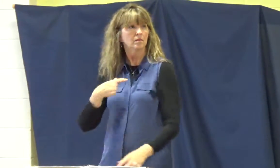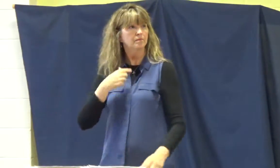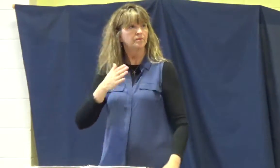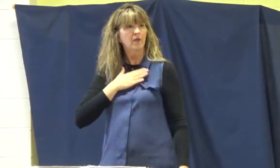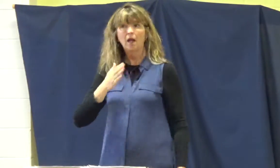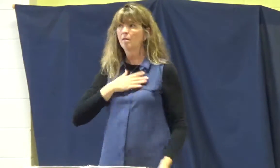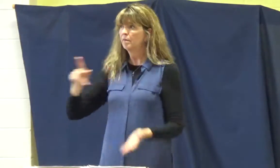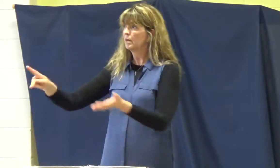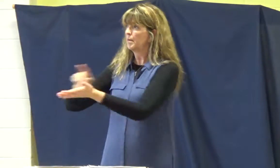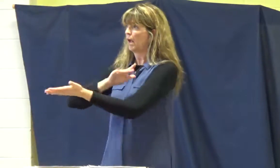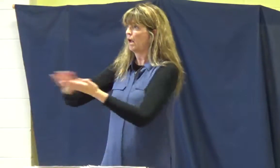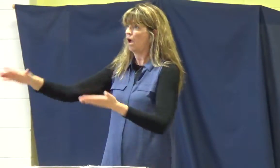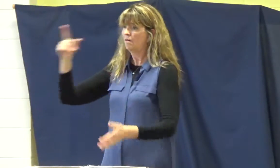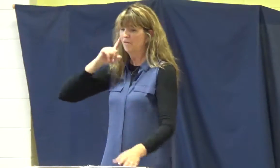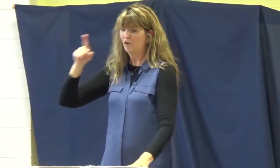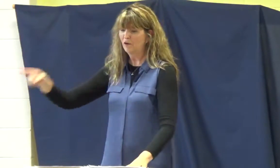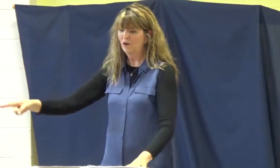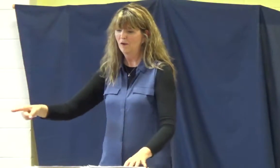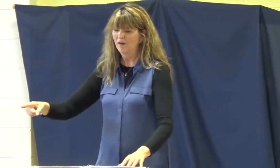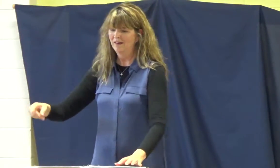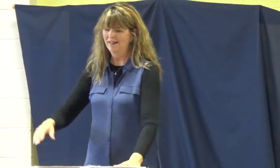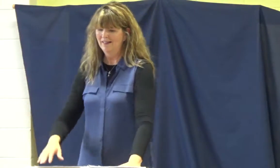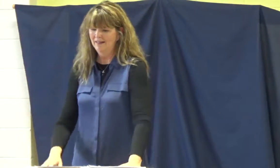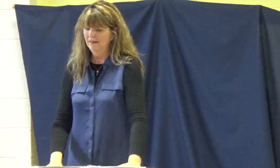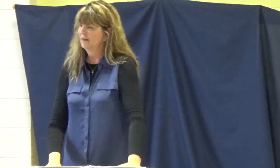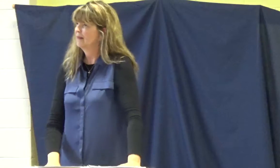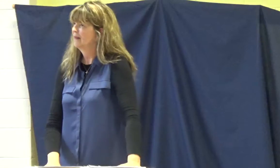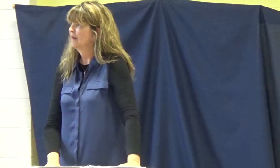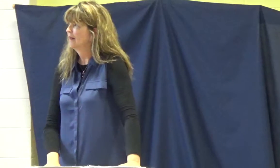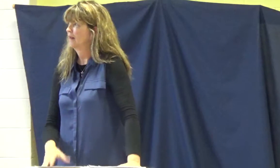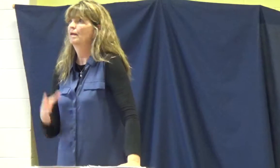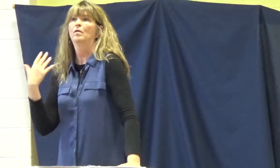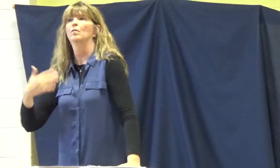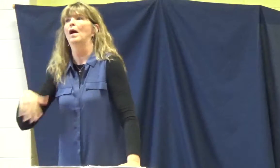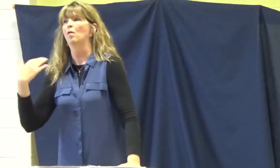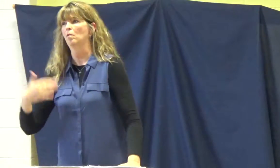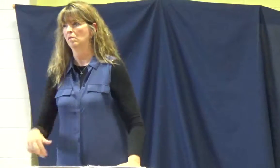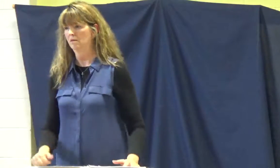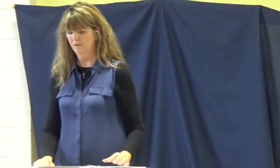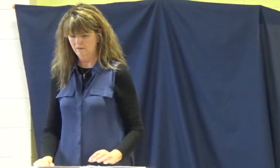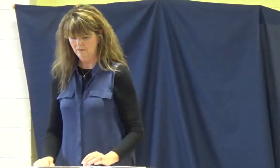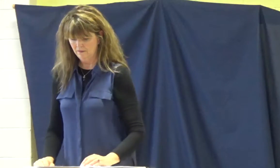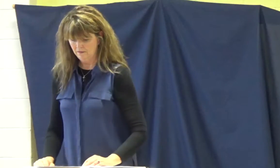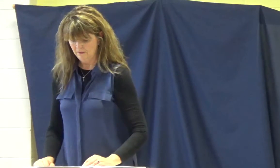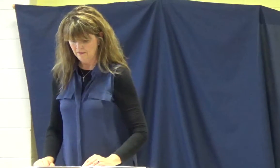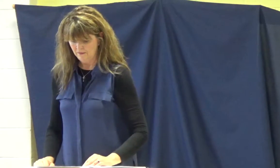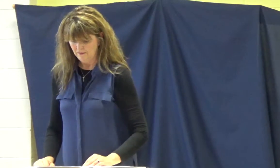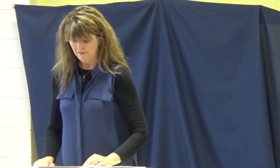what he owed Philemon for the time he was not working. Wow.